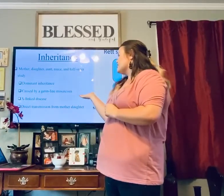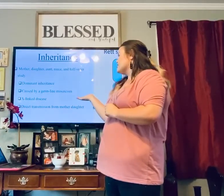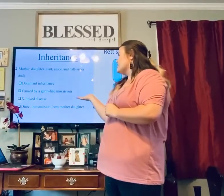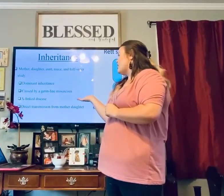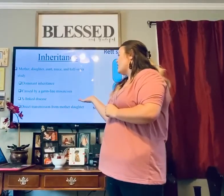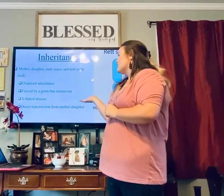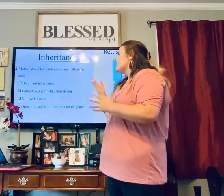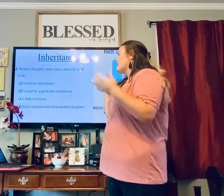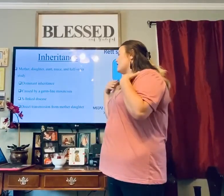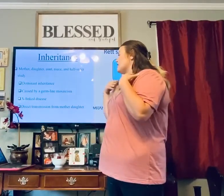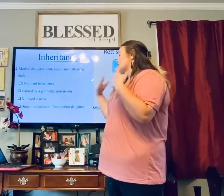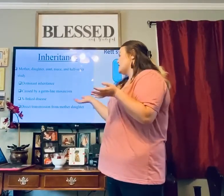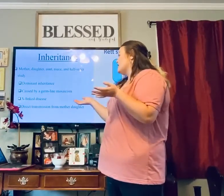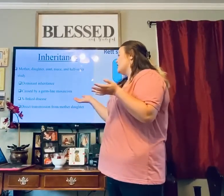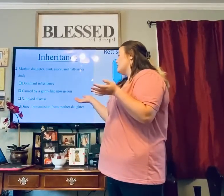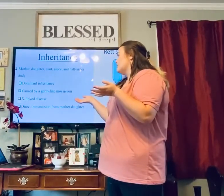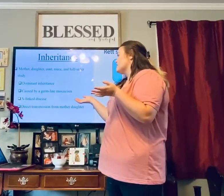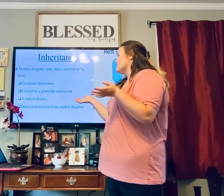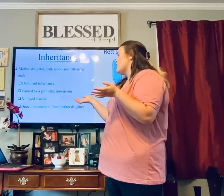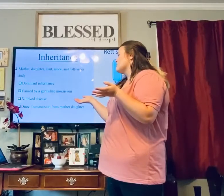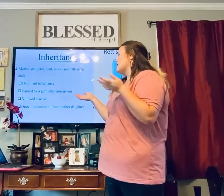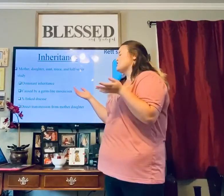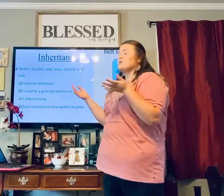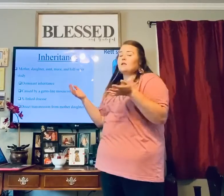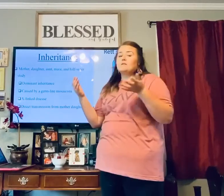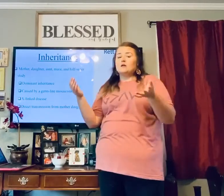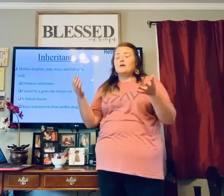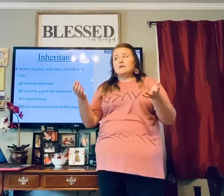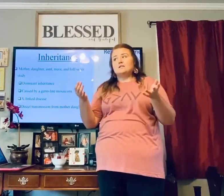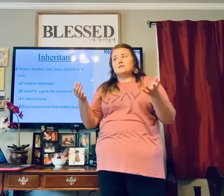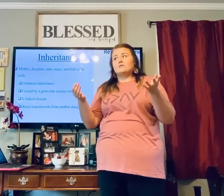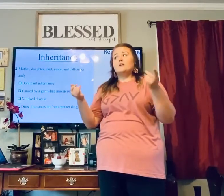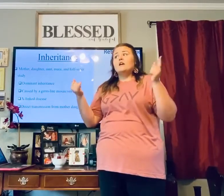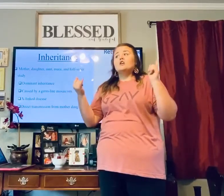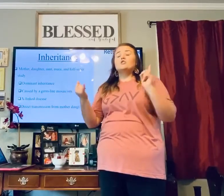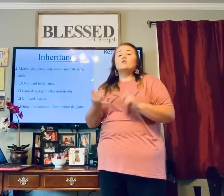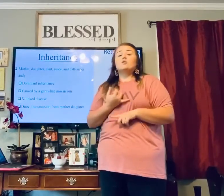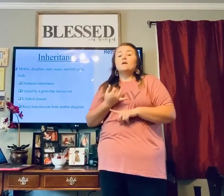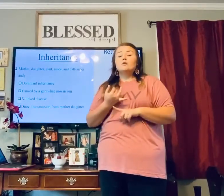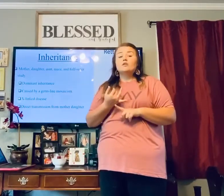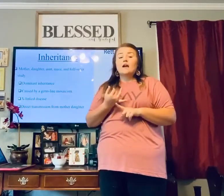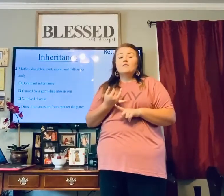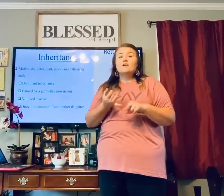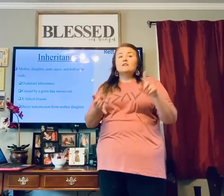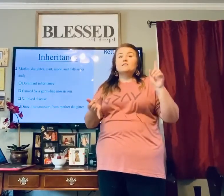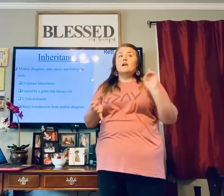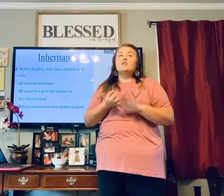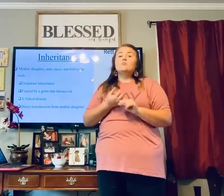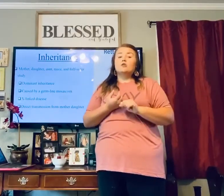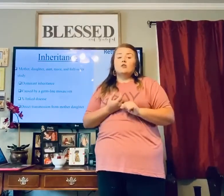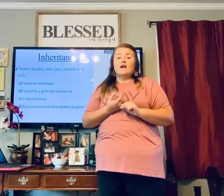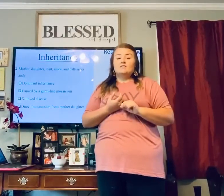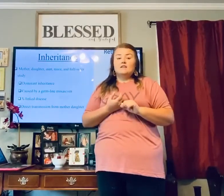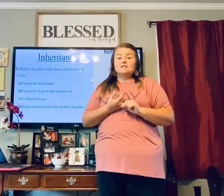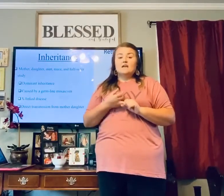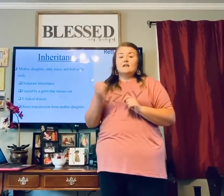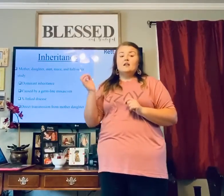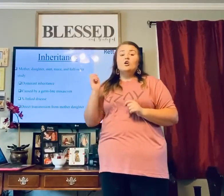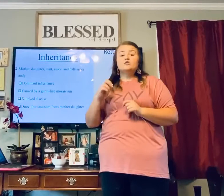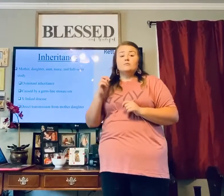she found that this was caused by germline mosaicism. So the grandmother had this and the mother had this, and ultimately it